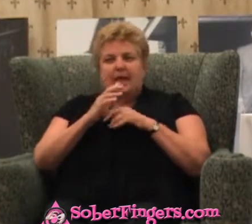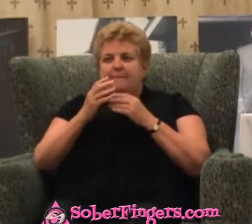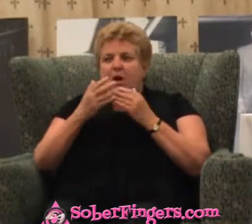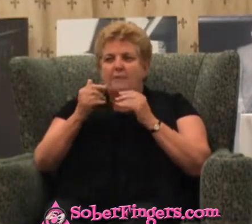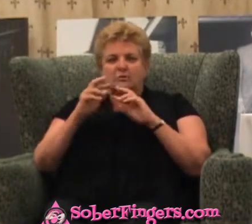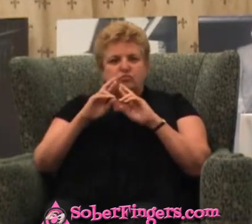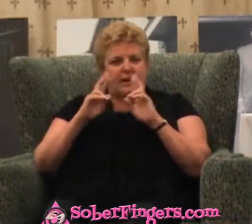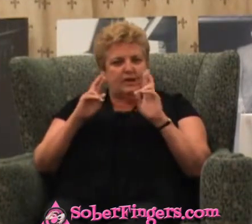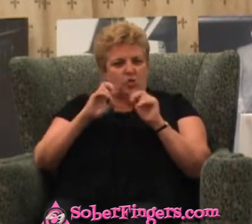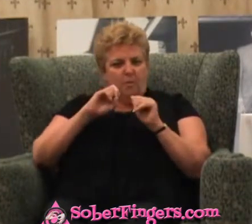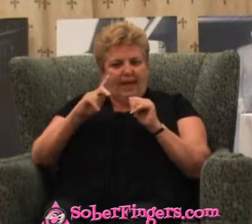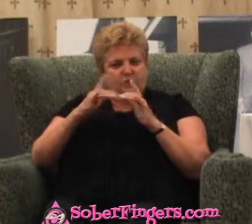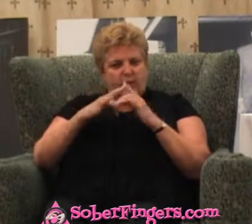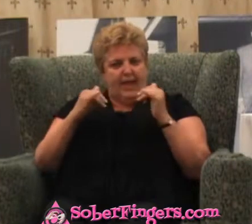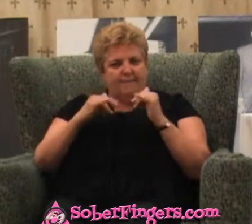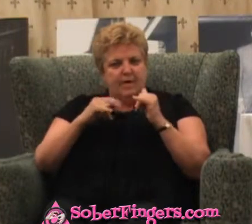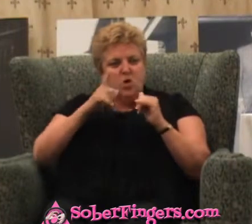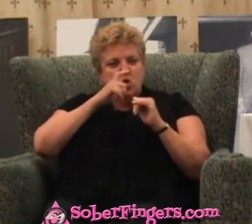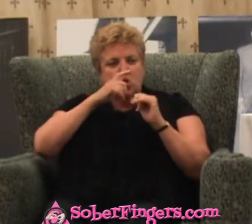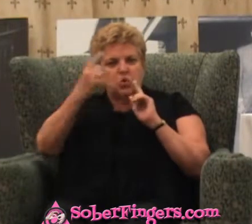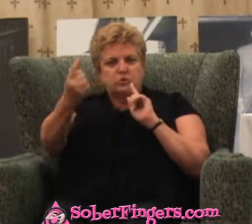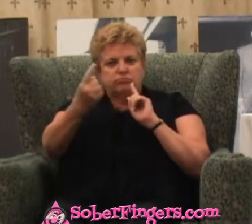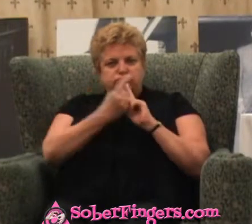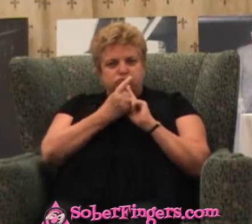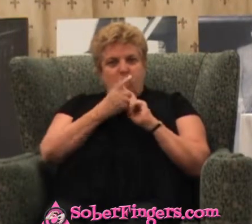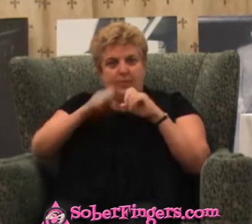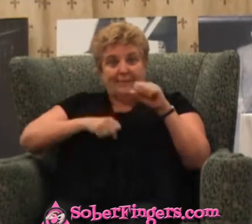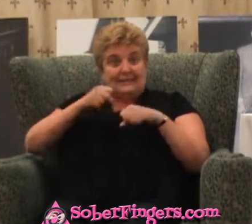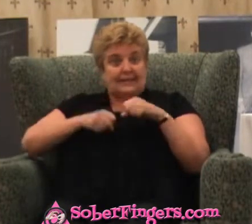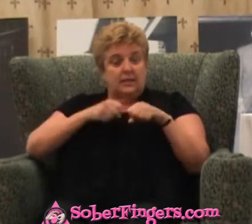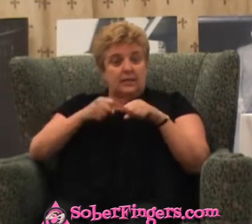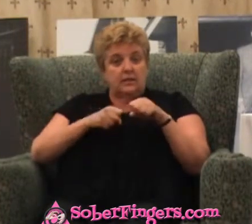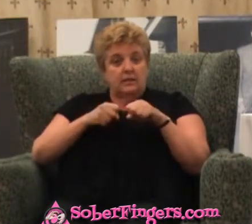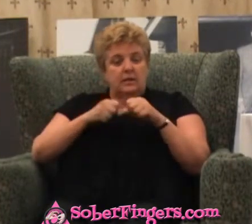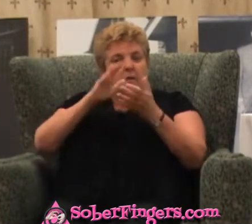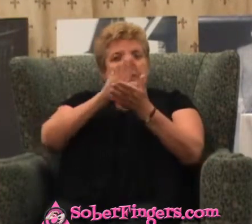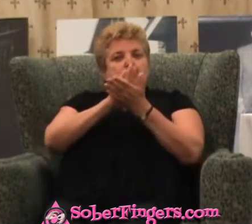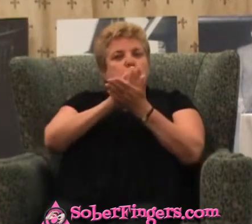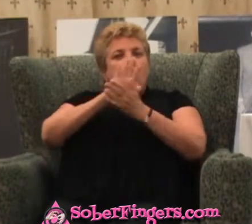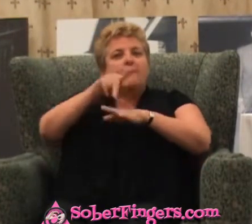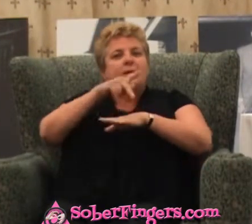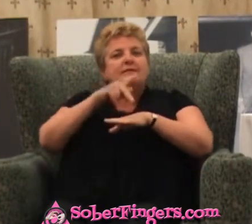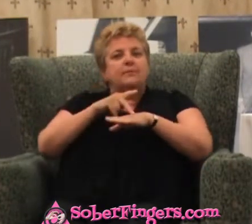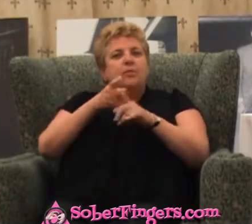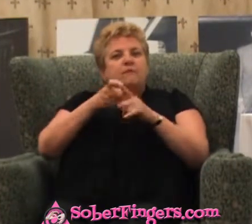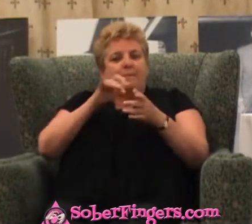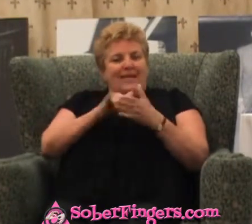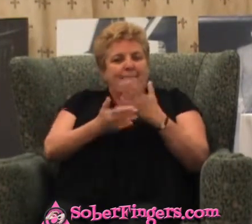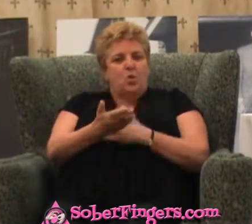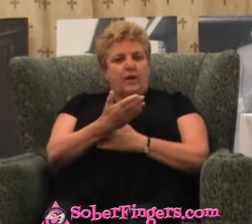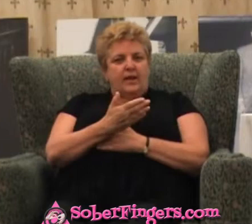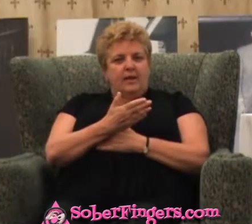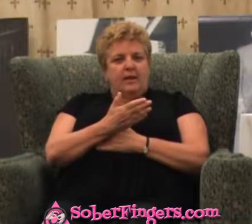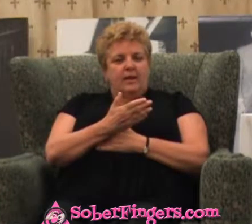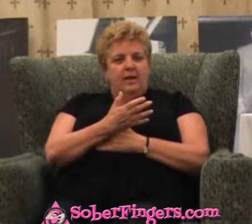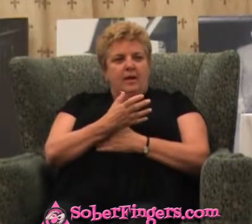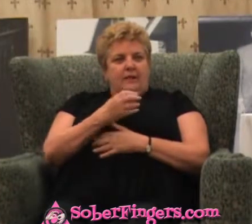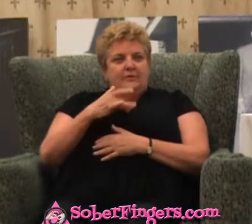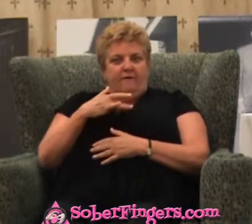who's coming straight at me, shooting by on his bicycle, but the school principals from that morning. So I had goose flesh all over,